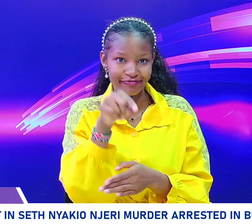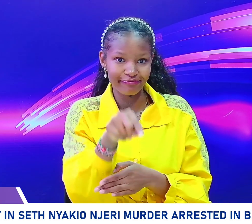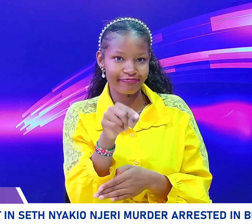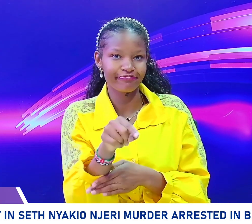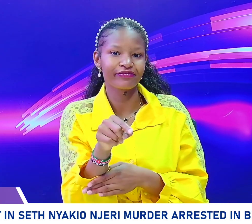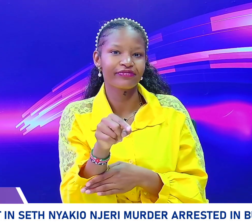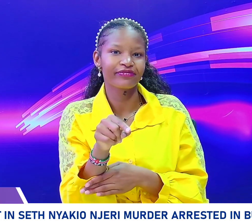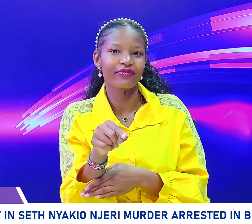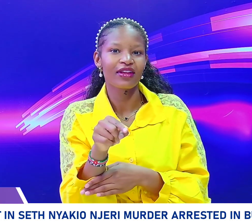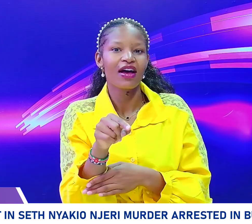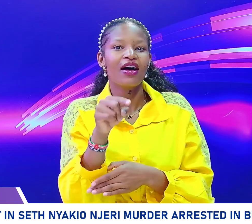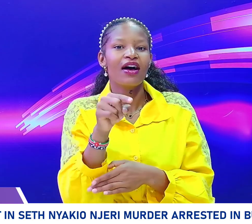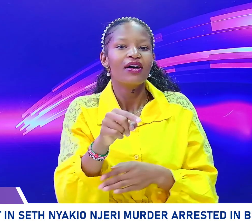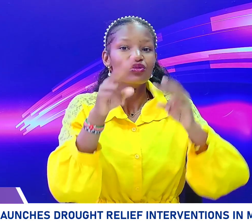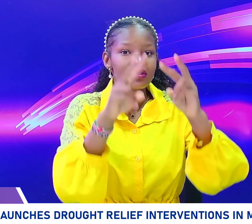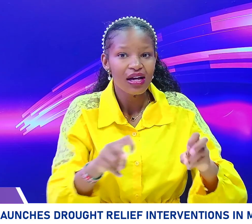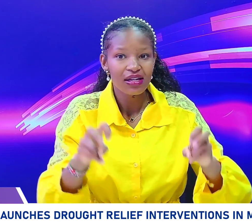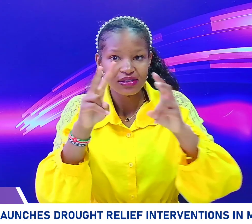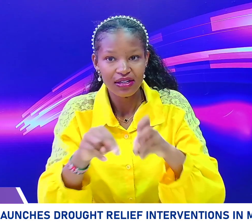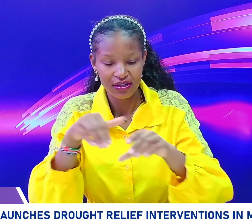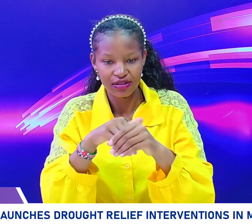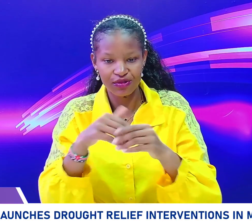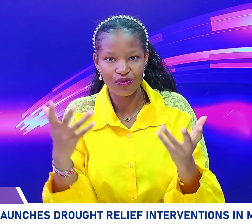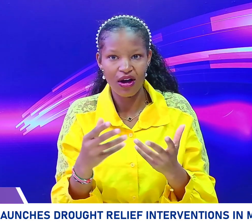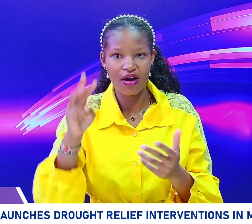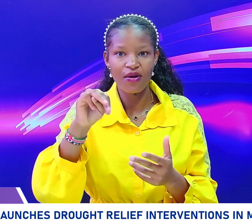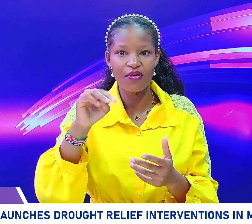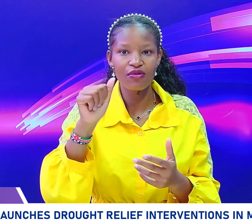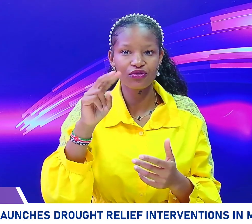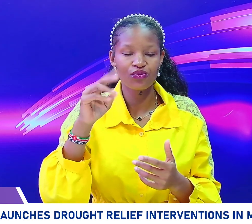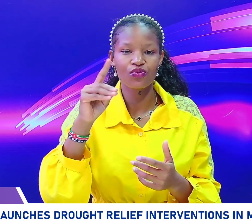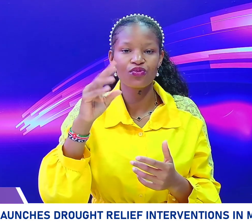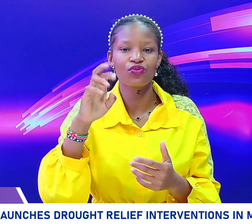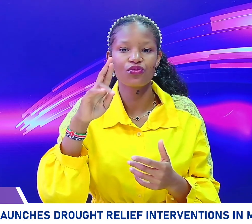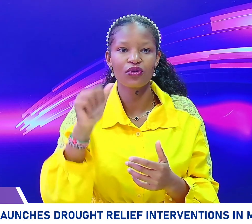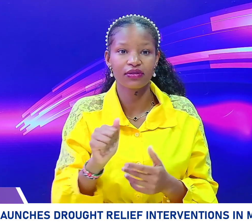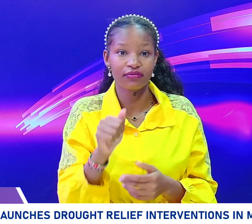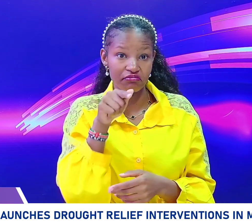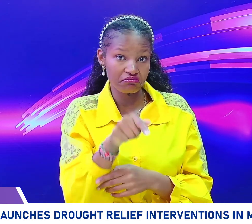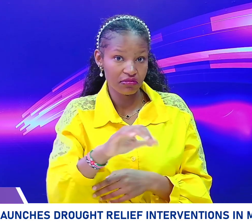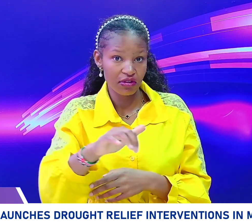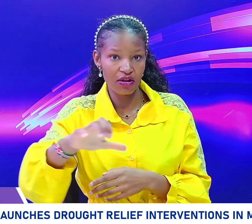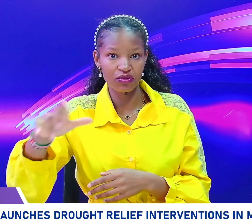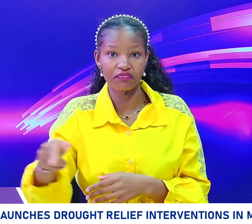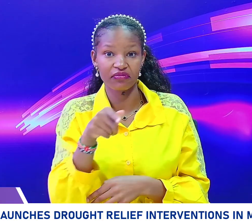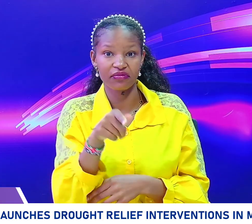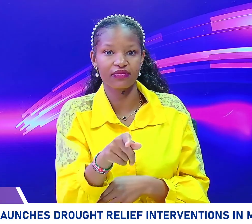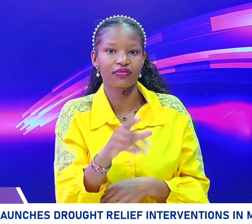The government has rolled out the first phase of drought relief intervention in Mandera County, targeting communities